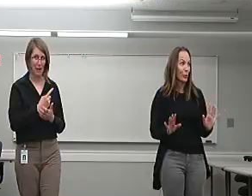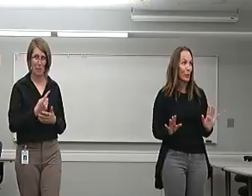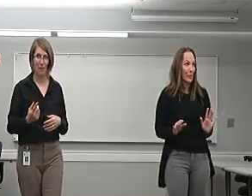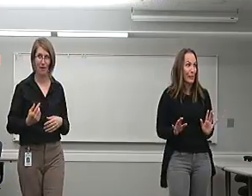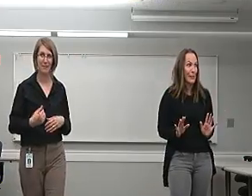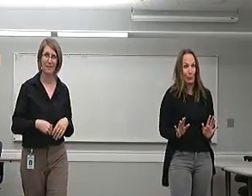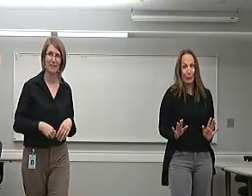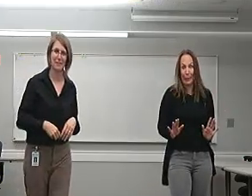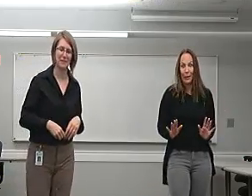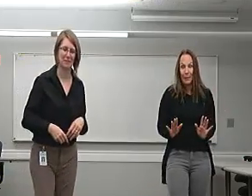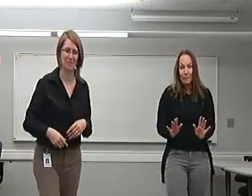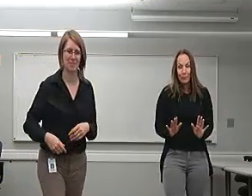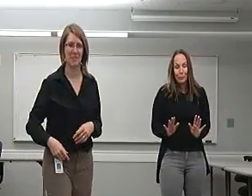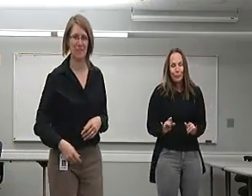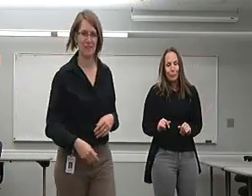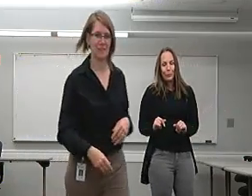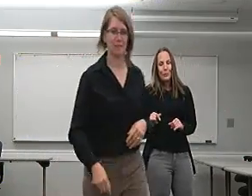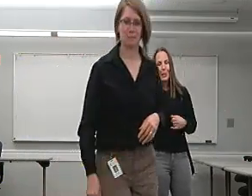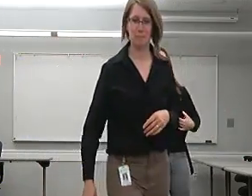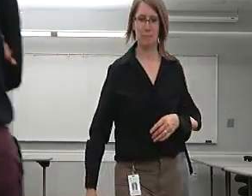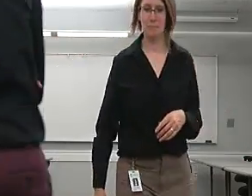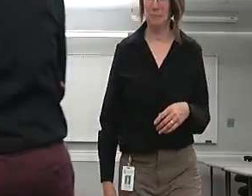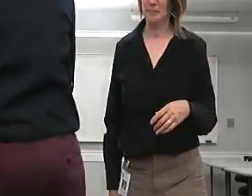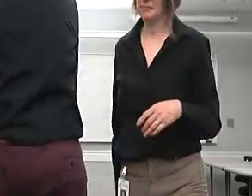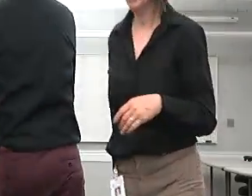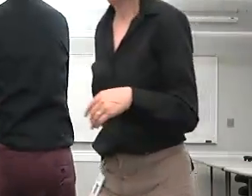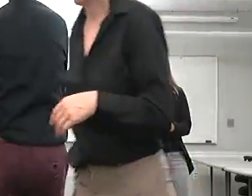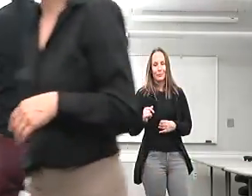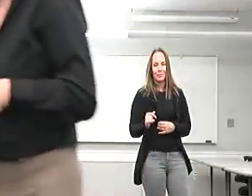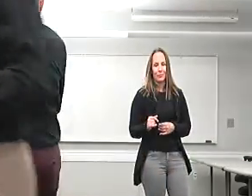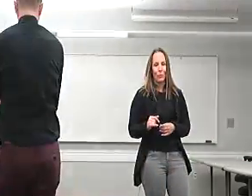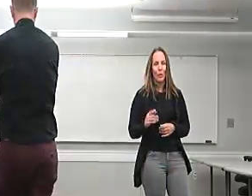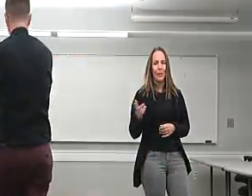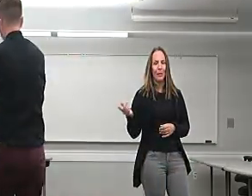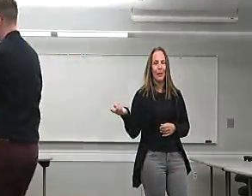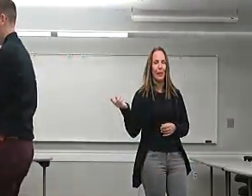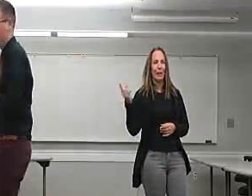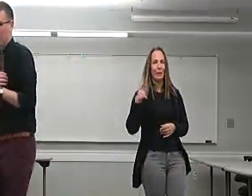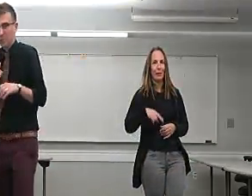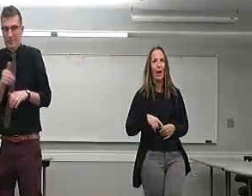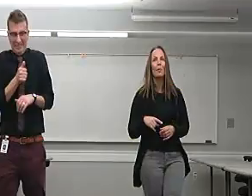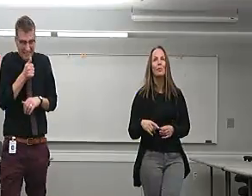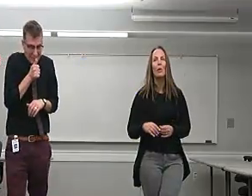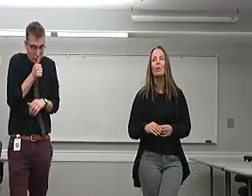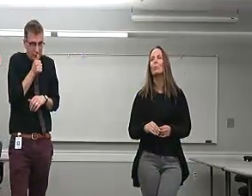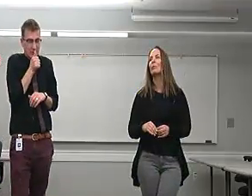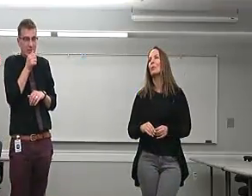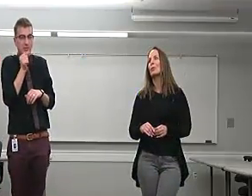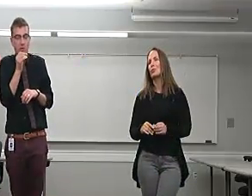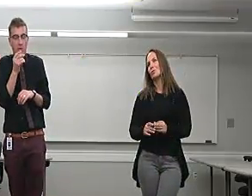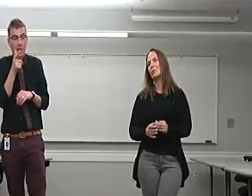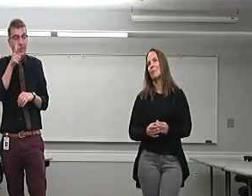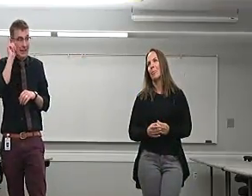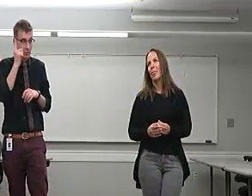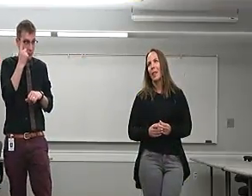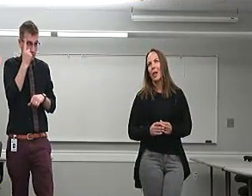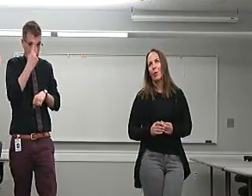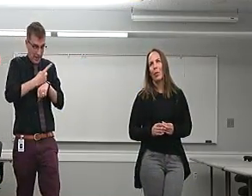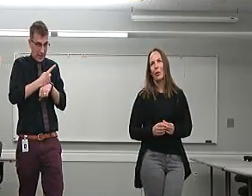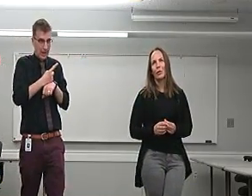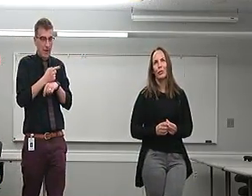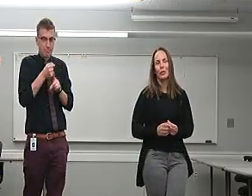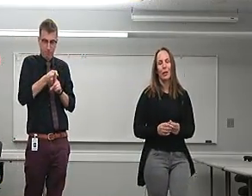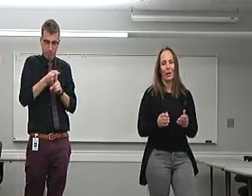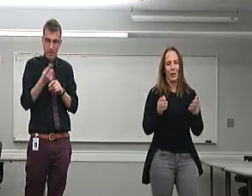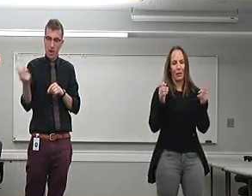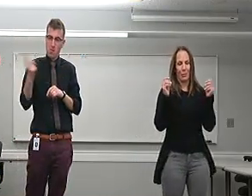secretly. And one day Leah comes home from school, and there's